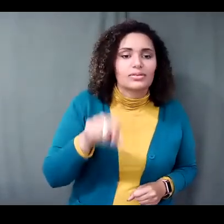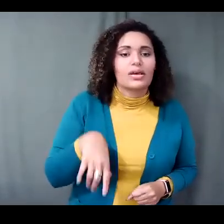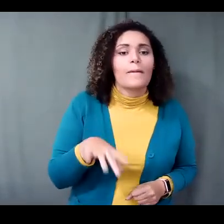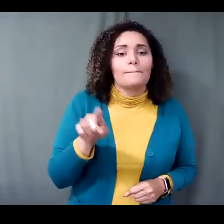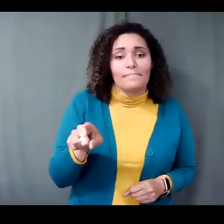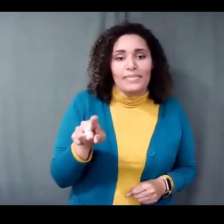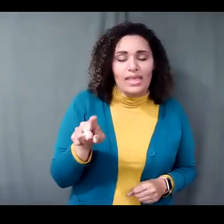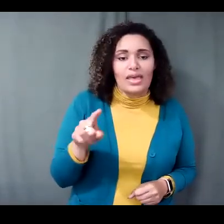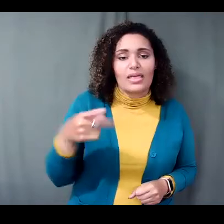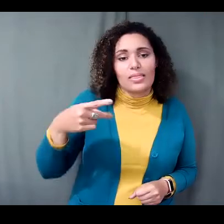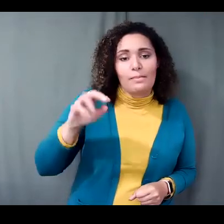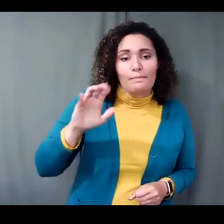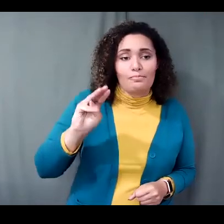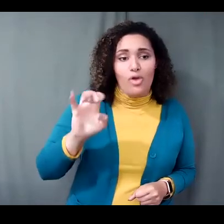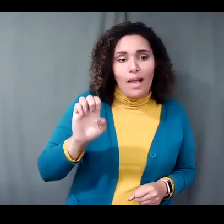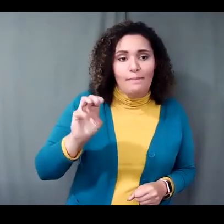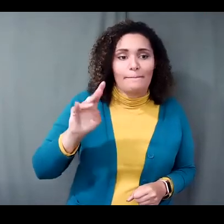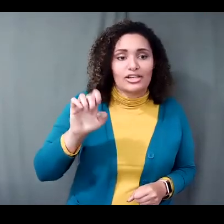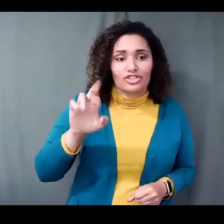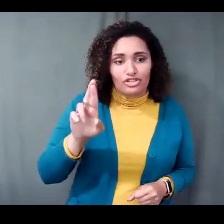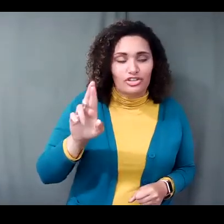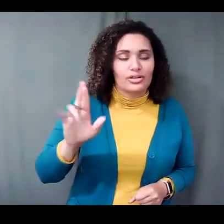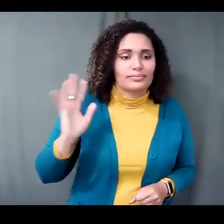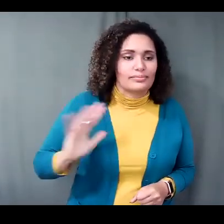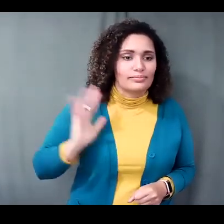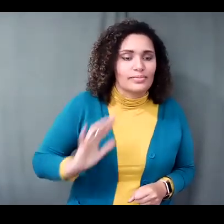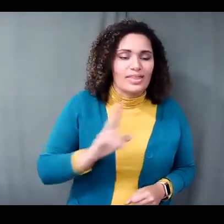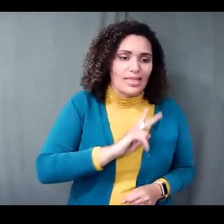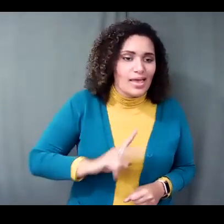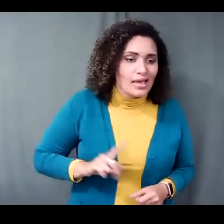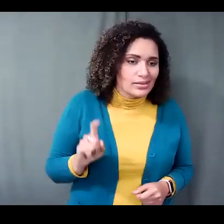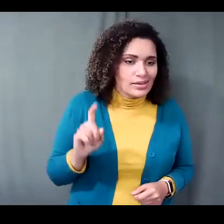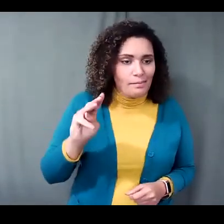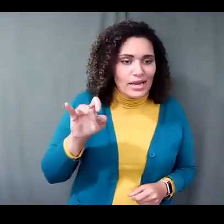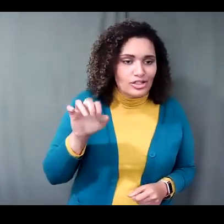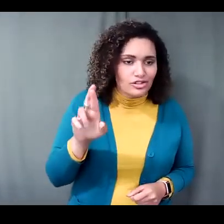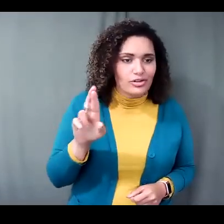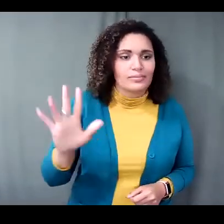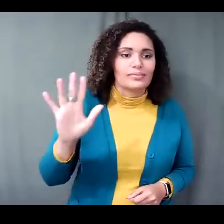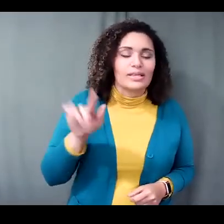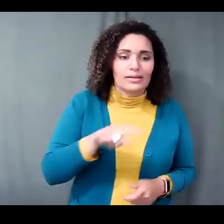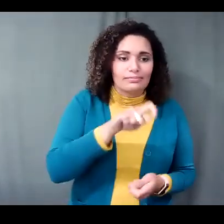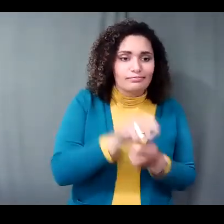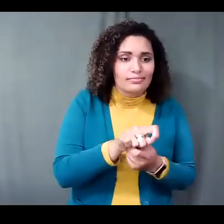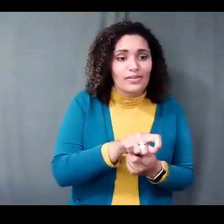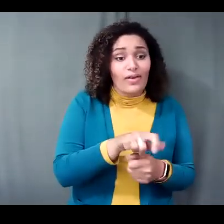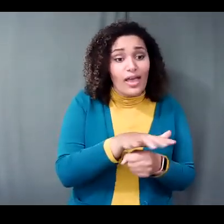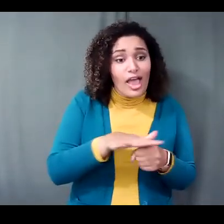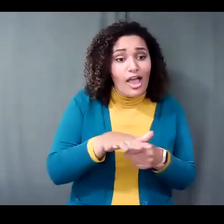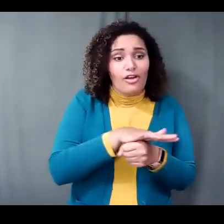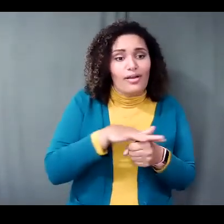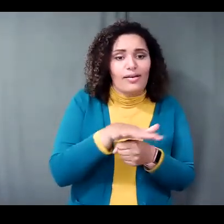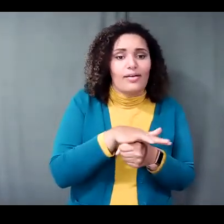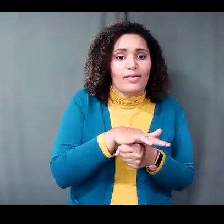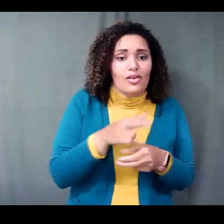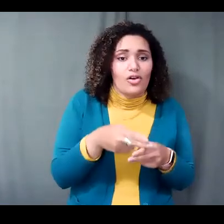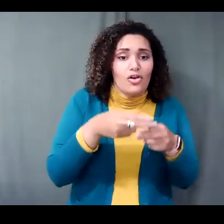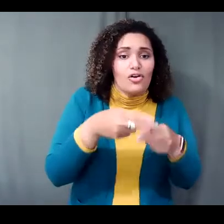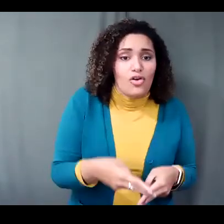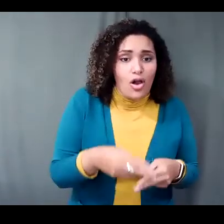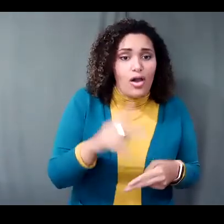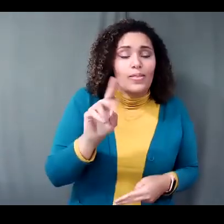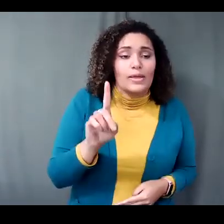minister then, basically, or king's minister. He created this designated area called the Douro